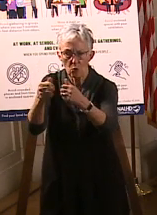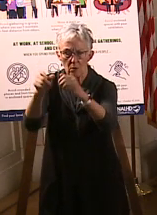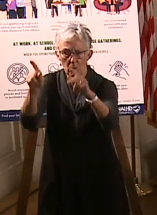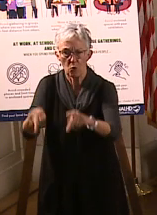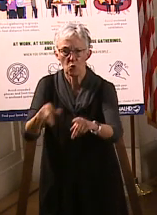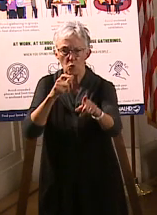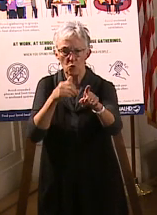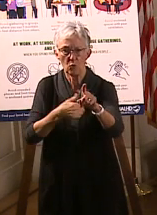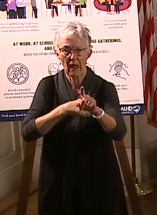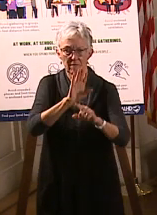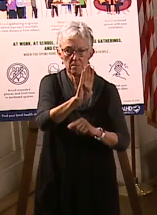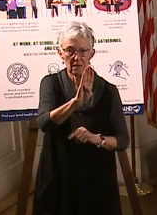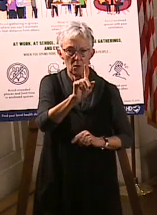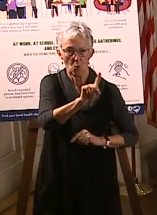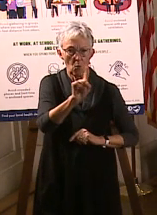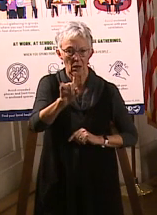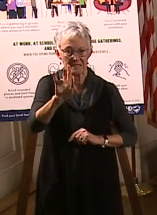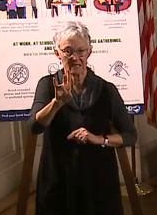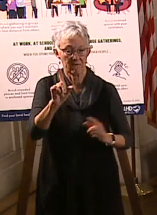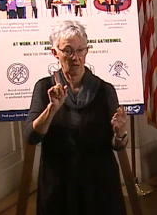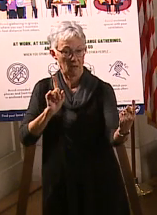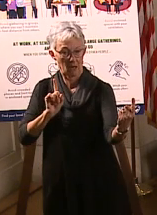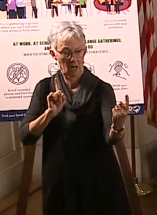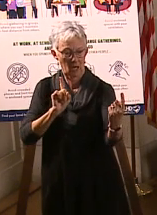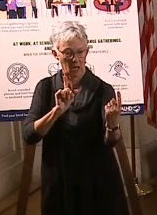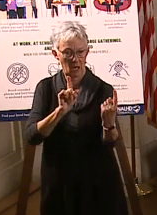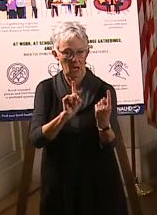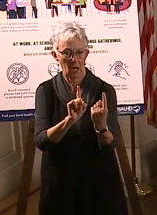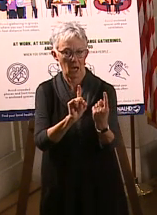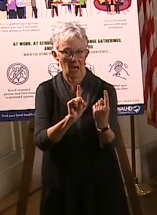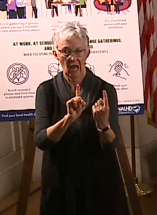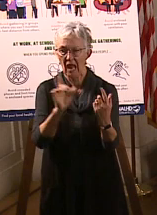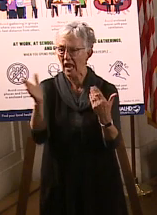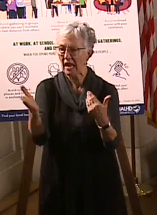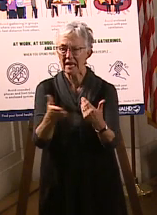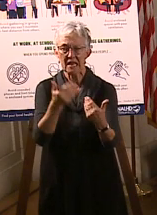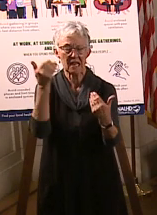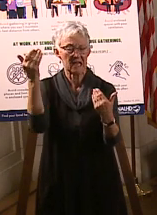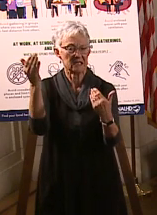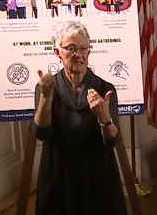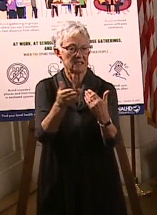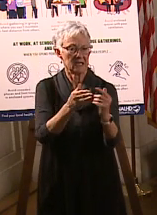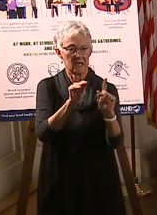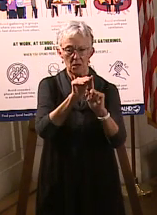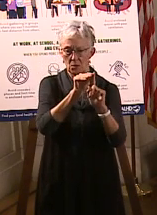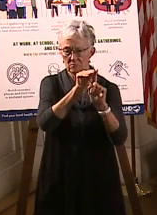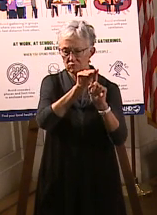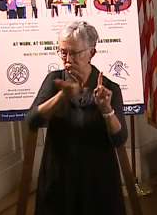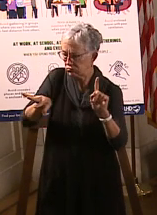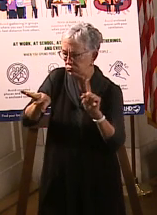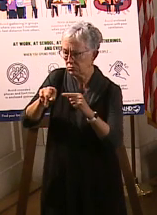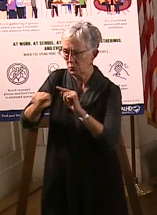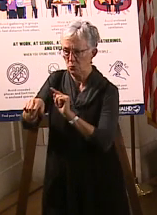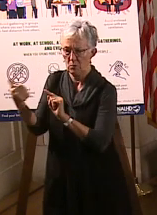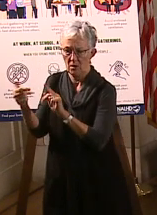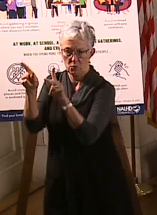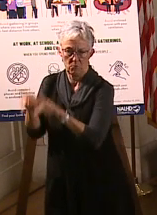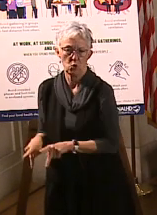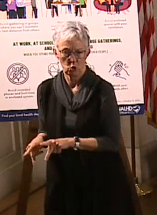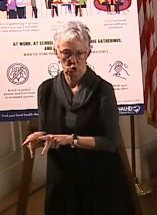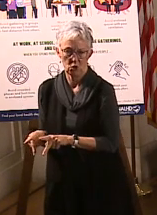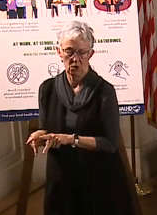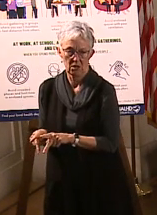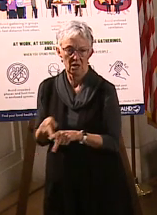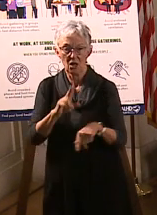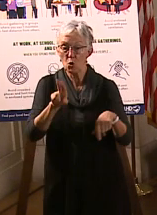with the B117 strain can be passed on 15% of the time if you're a close contact. Whereas for the